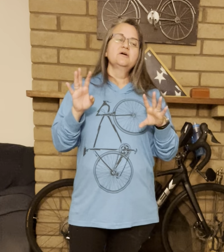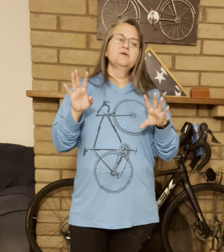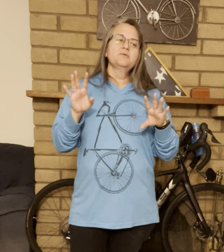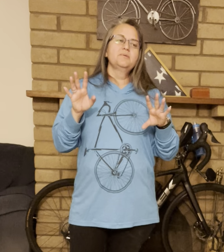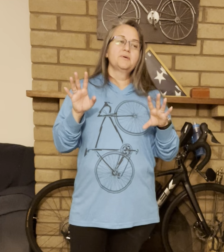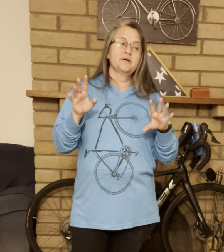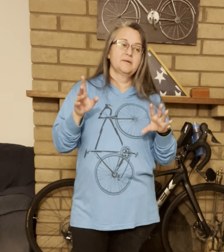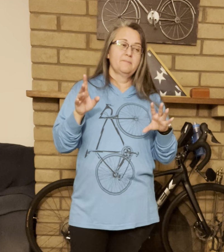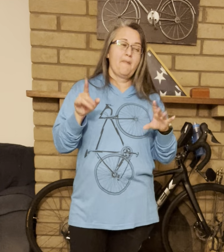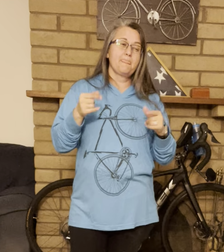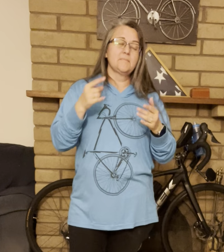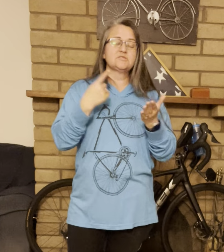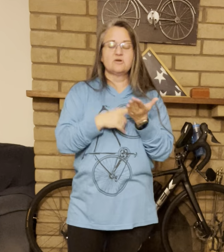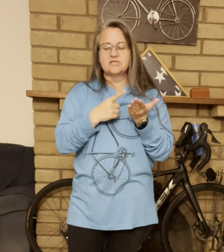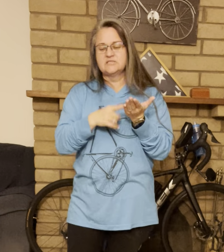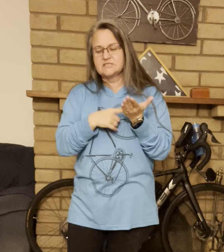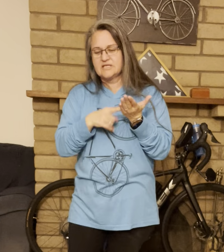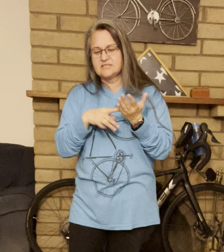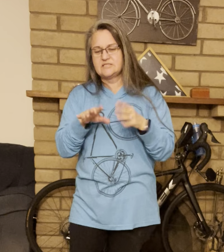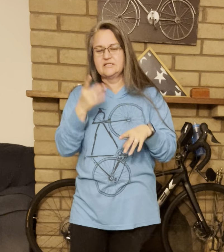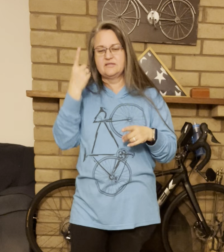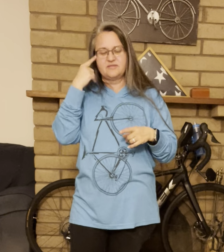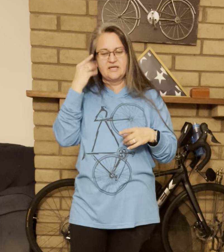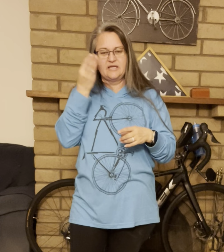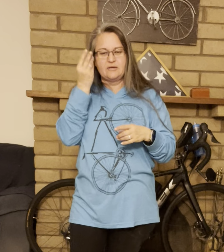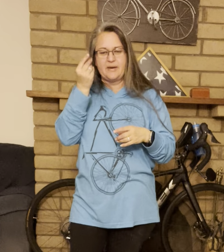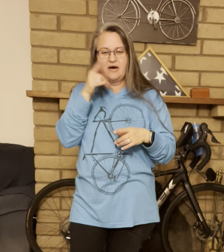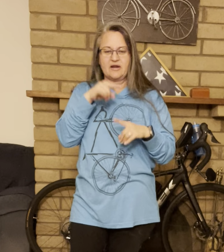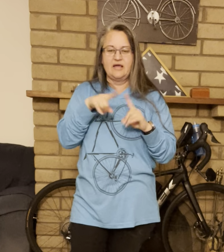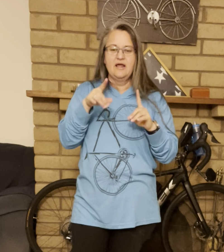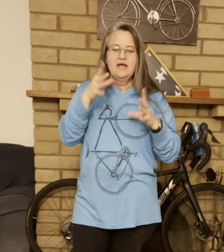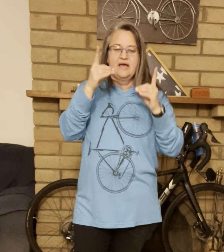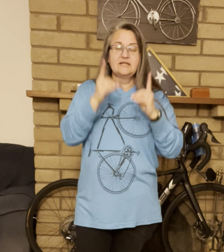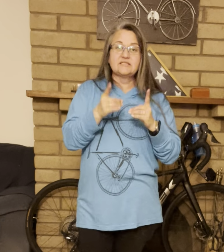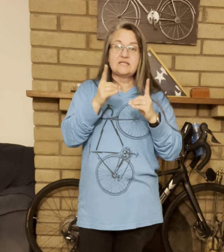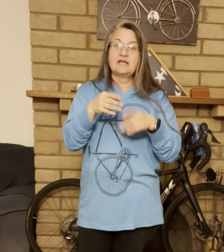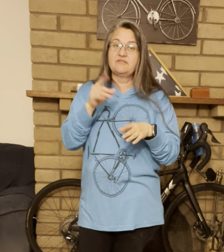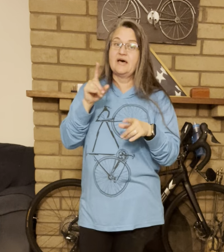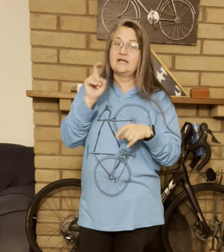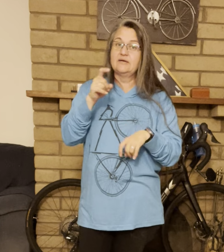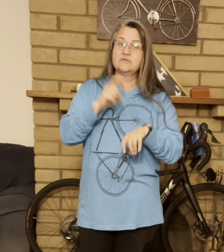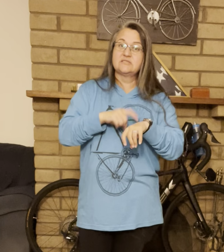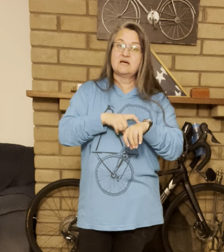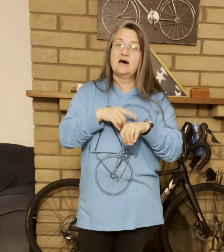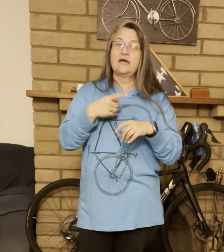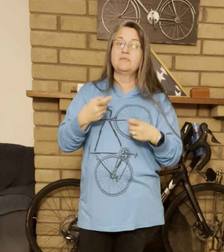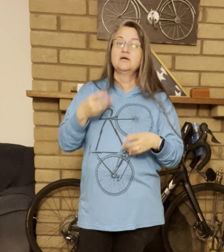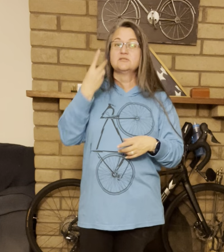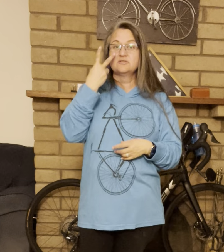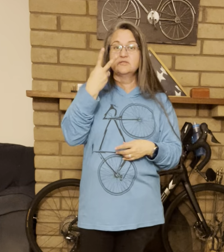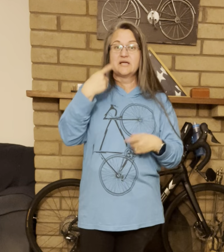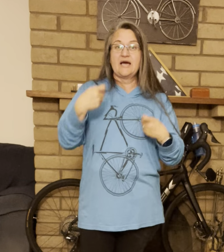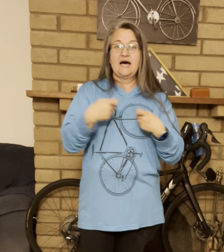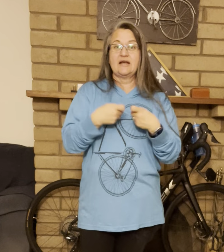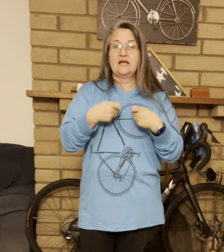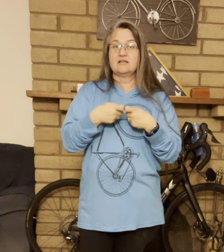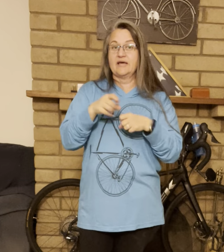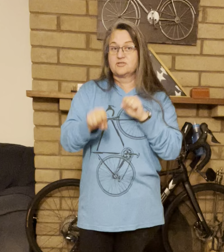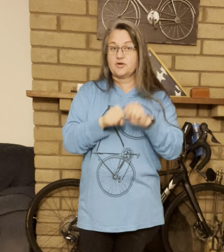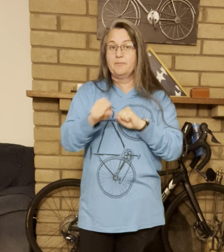So started discussing, thinking about it, and decided that it was time to look at an electric